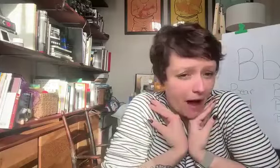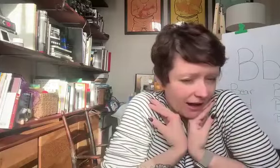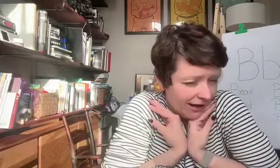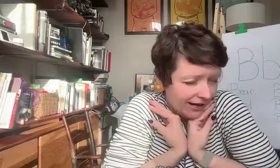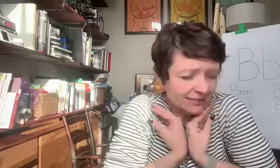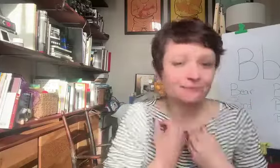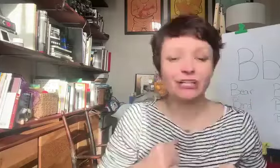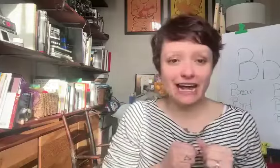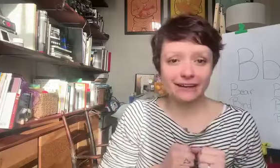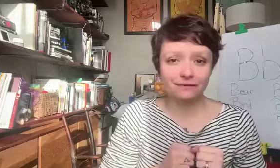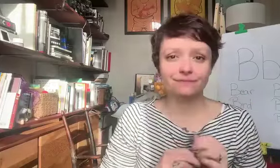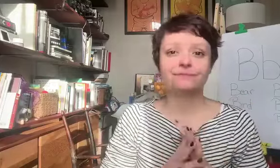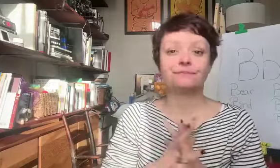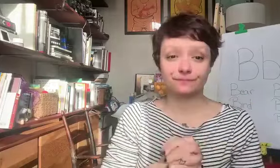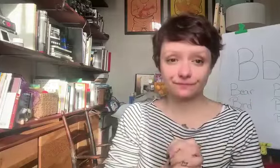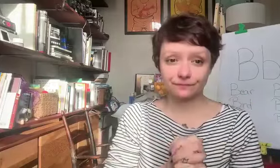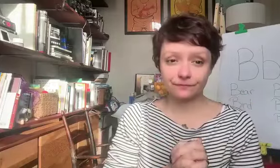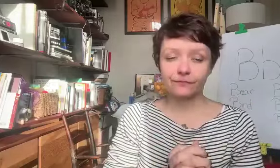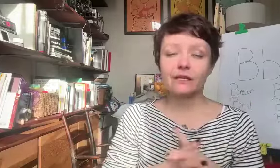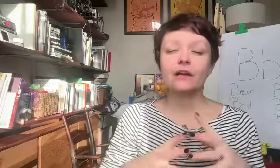ball. You're tired.